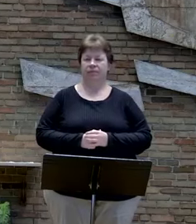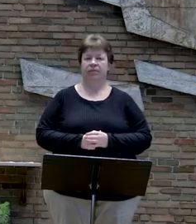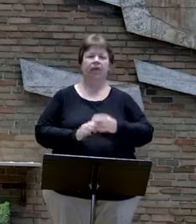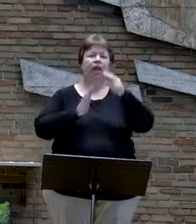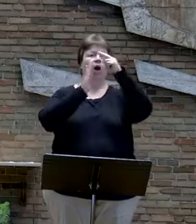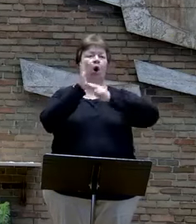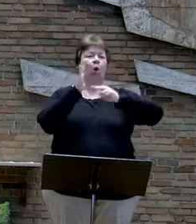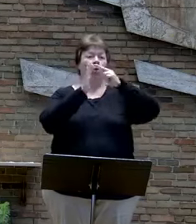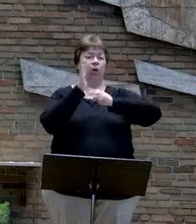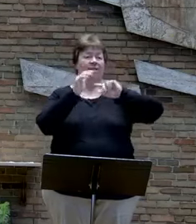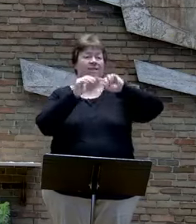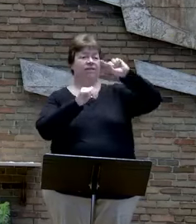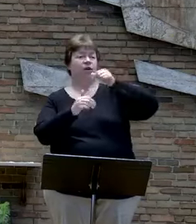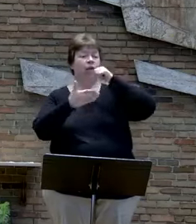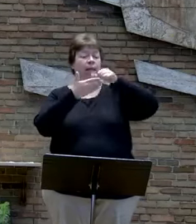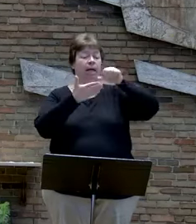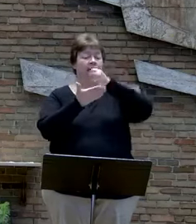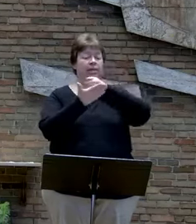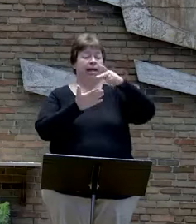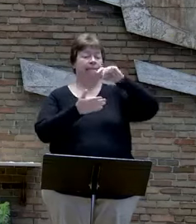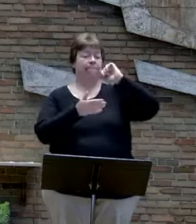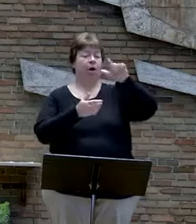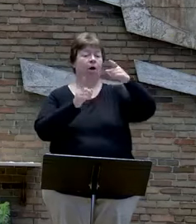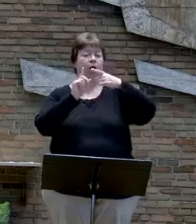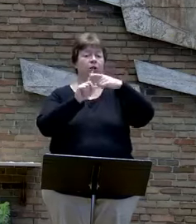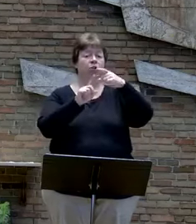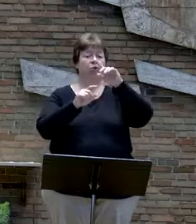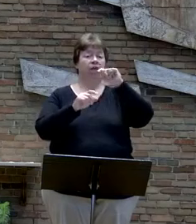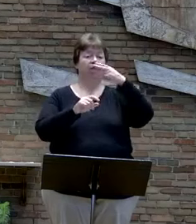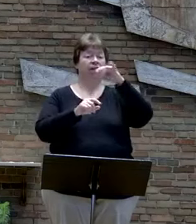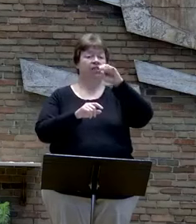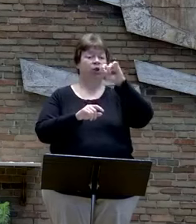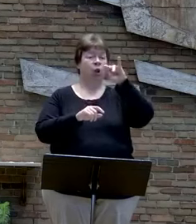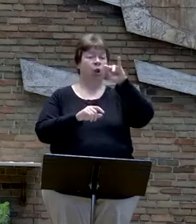A reading from the first letter of St. Paul to the Thessalonians.